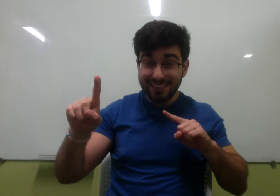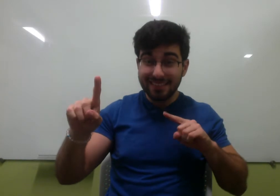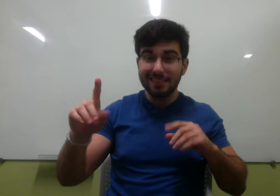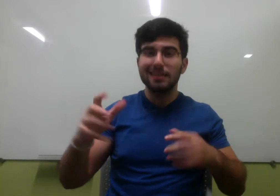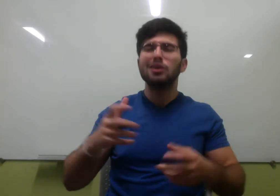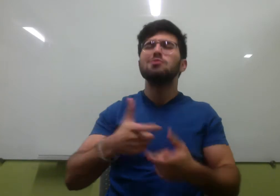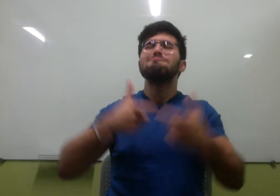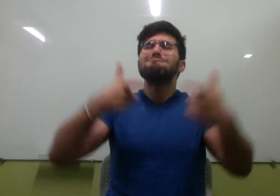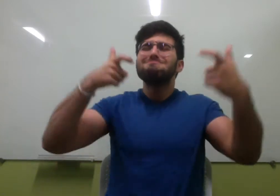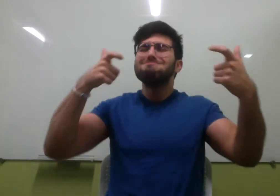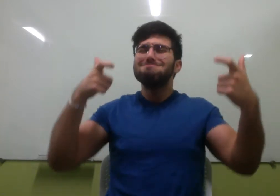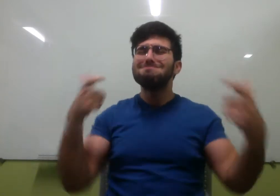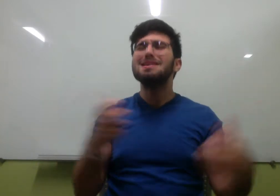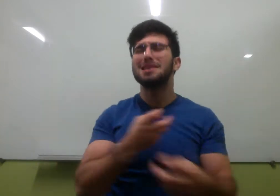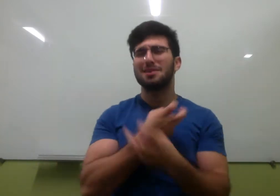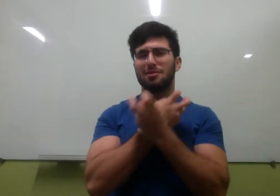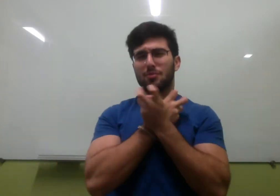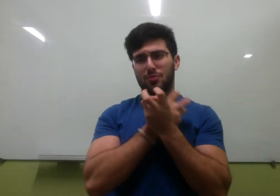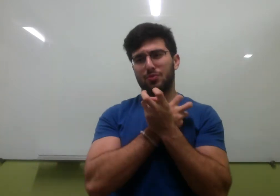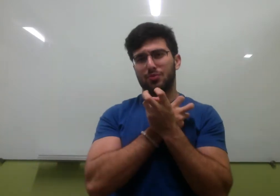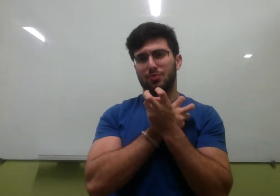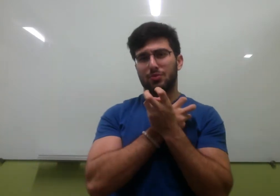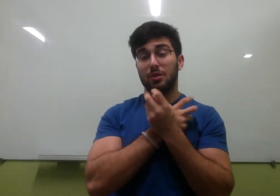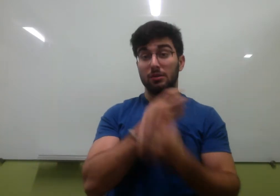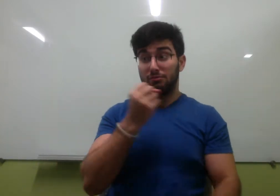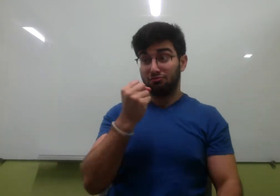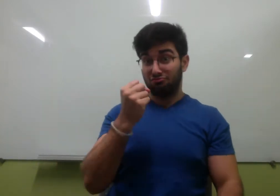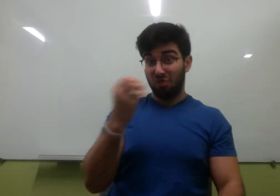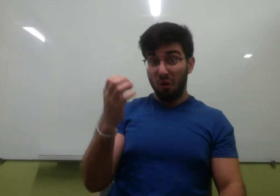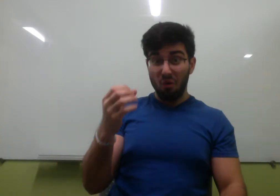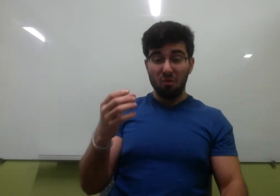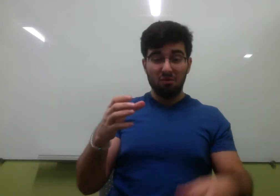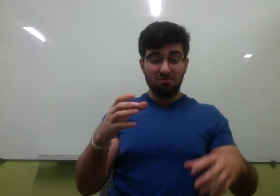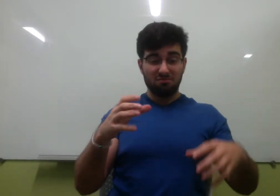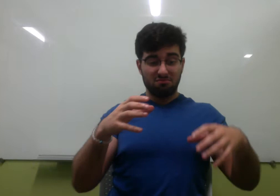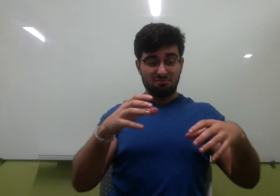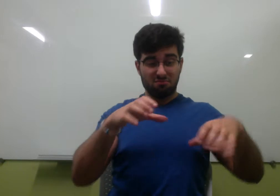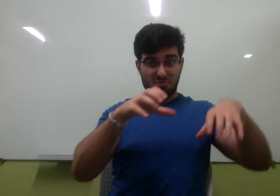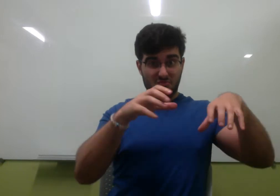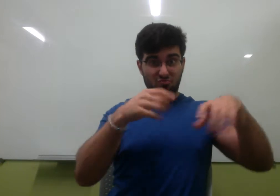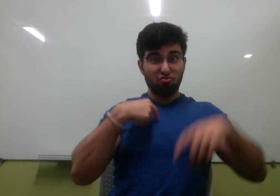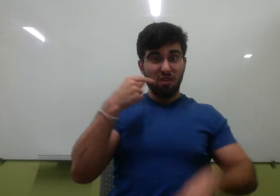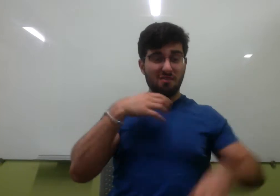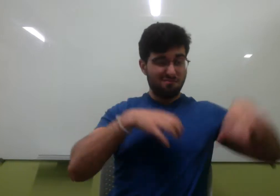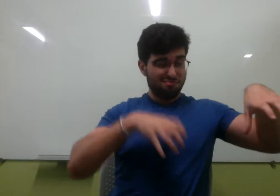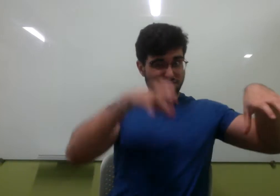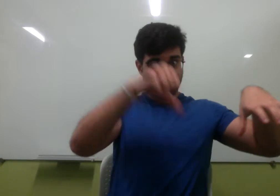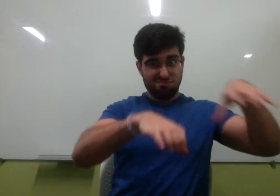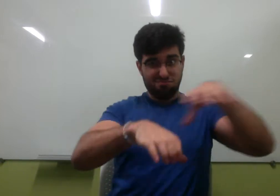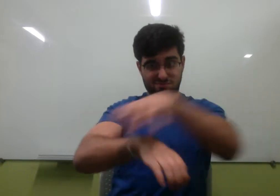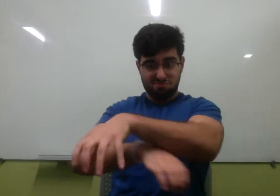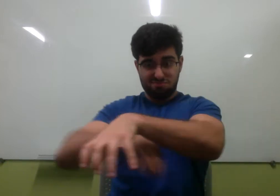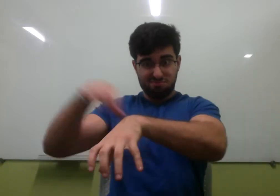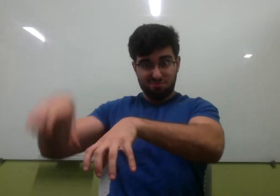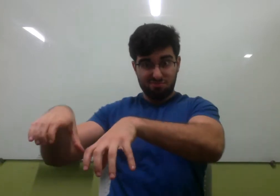there's 7 of them. And you put them all together, and you got about a 6-foot-long neck. Yes. But they also have